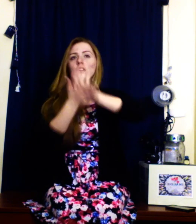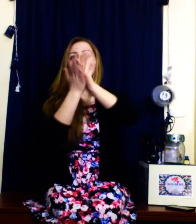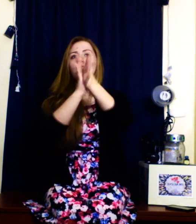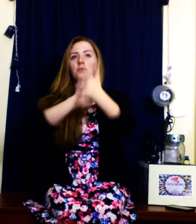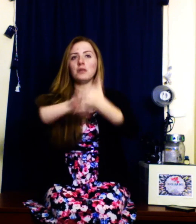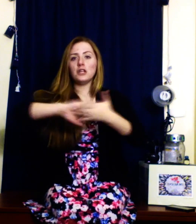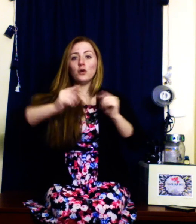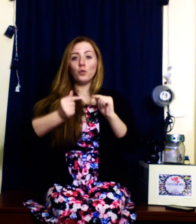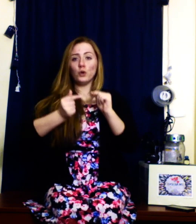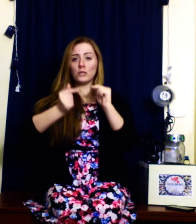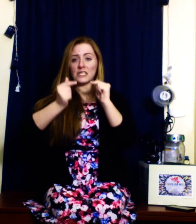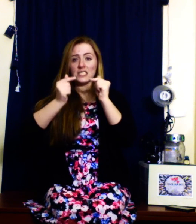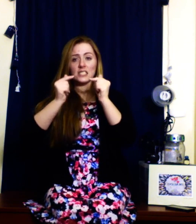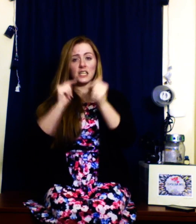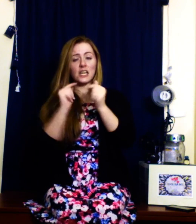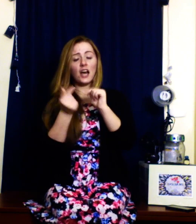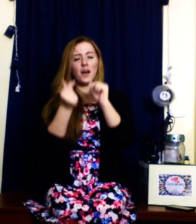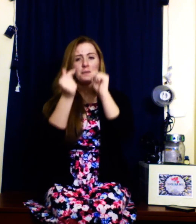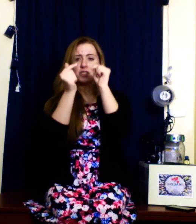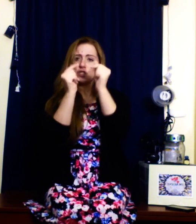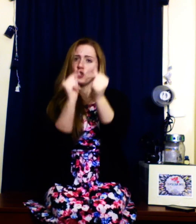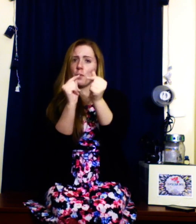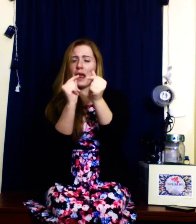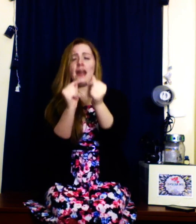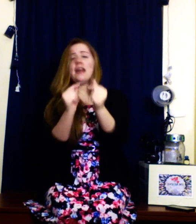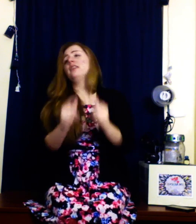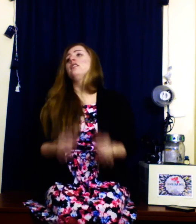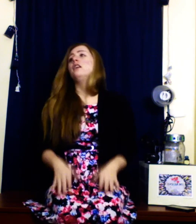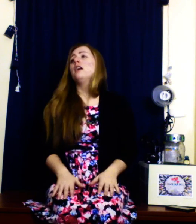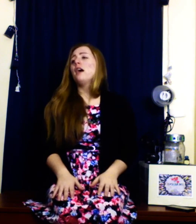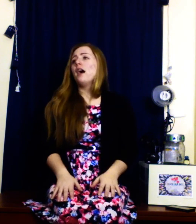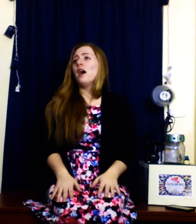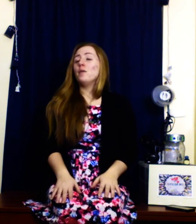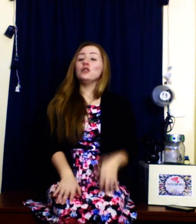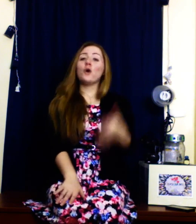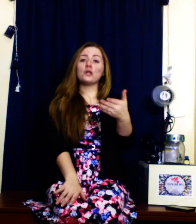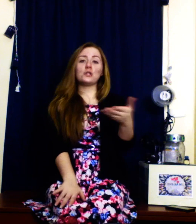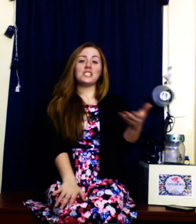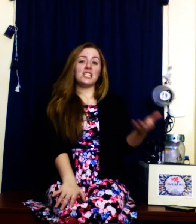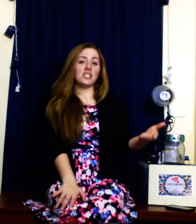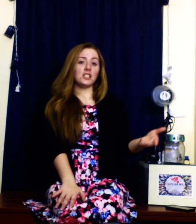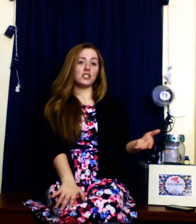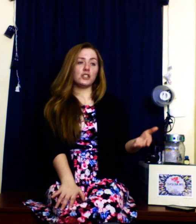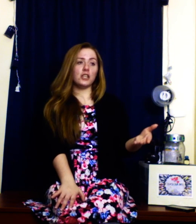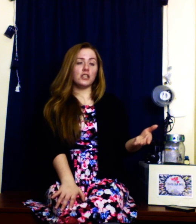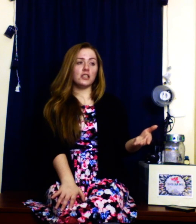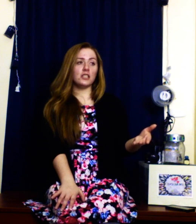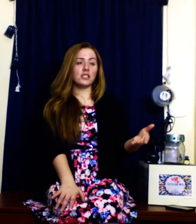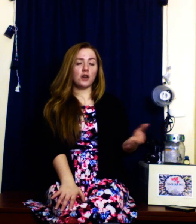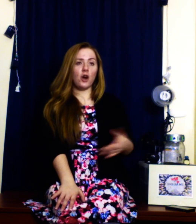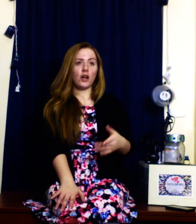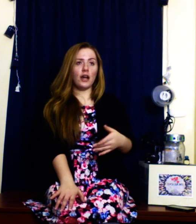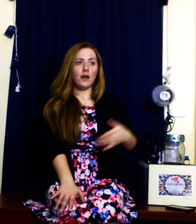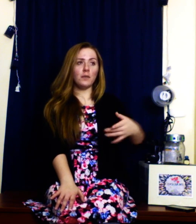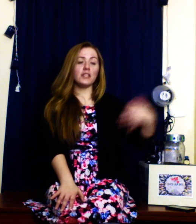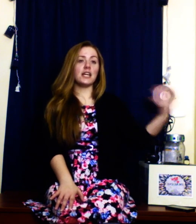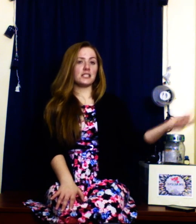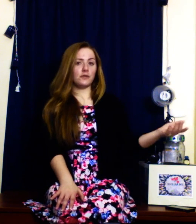gonna be wounded. This show pain. And you also see it in this song, in the next